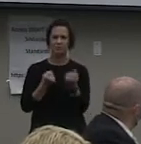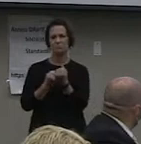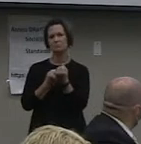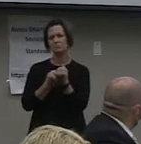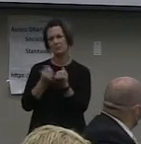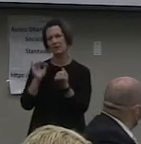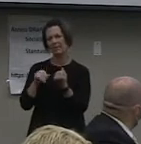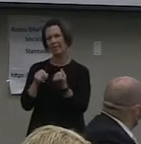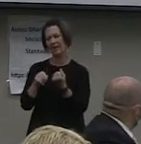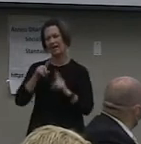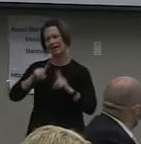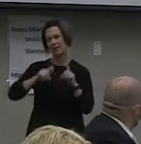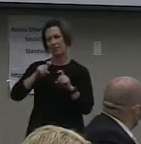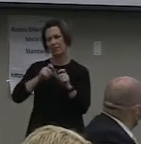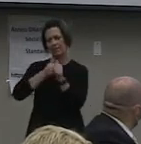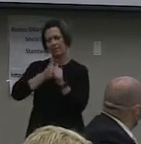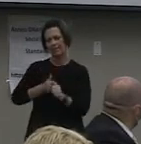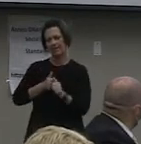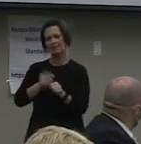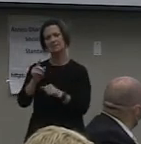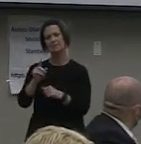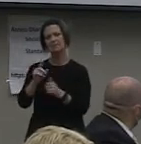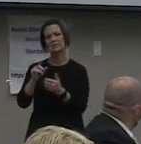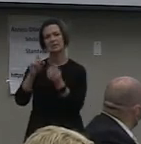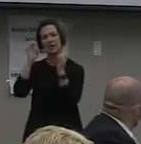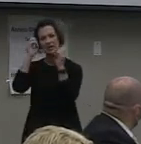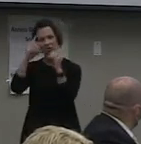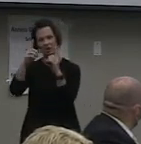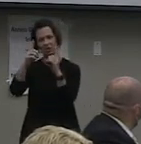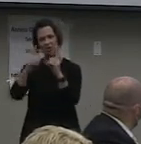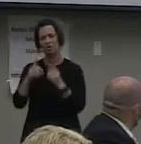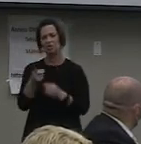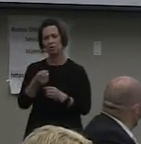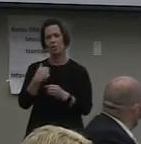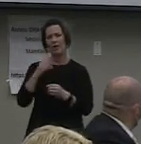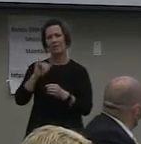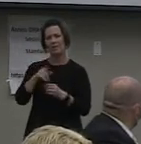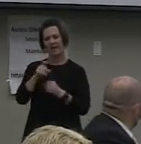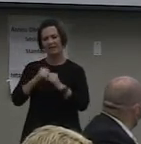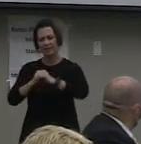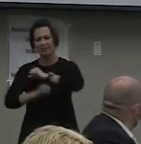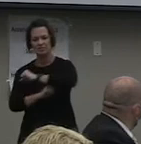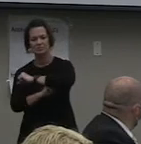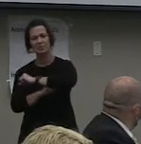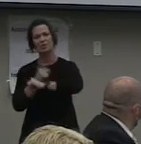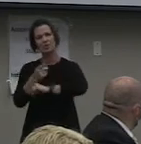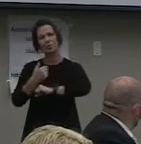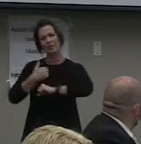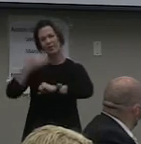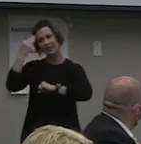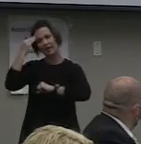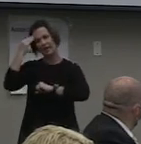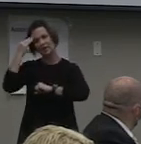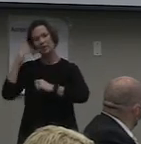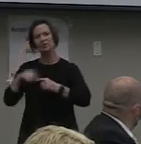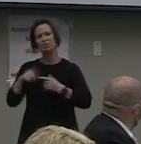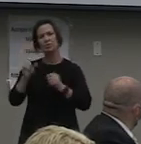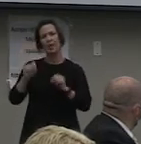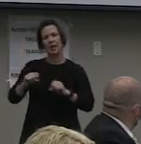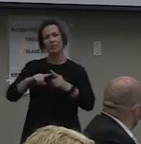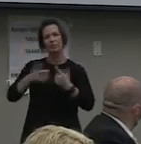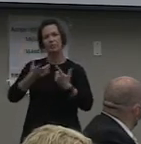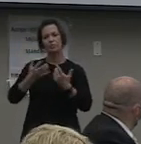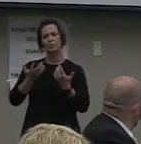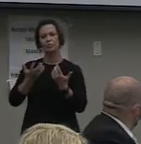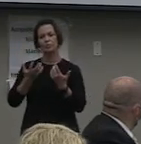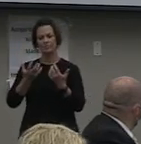education, in high school, in college, when you've got that foundation and you have the knowledge to be able to dig